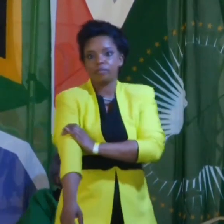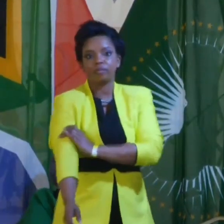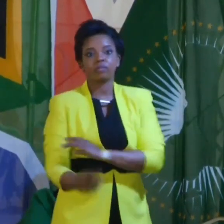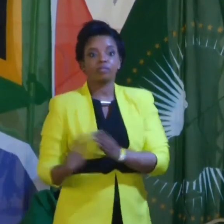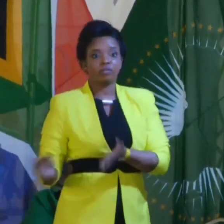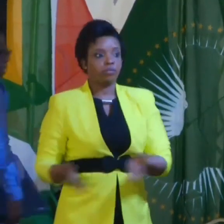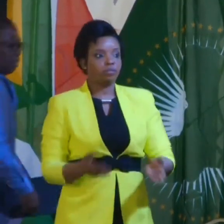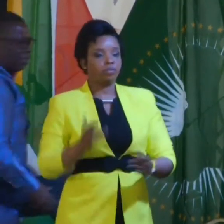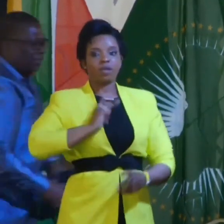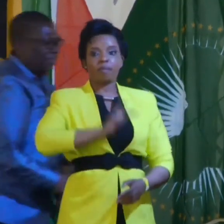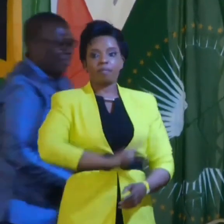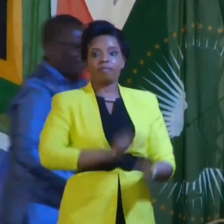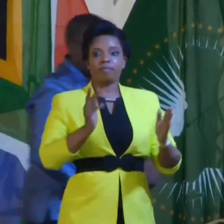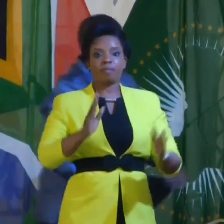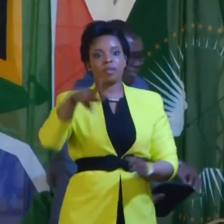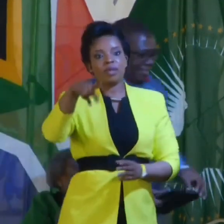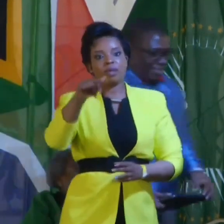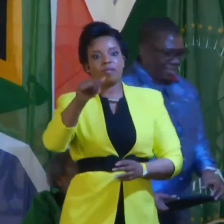Premier Panyaza Lesufi.